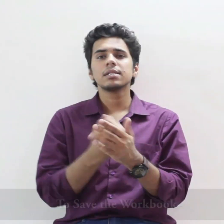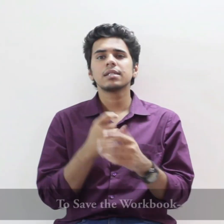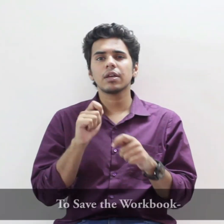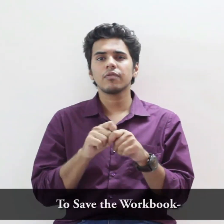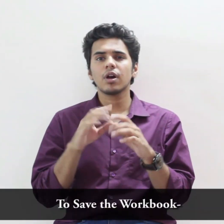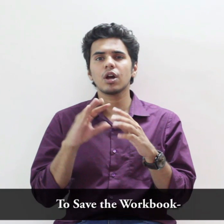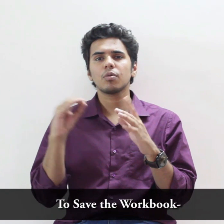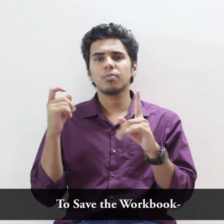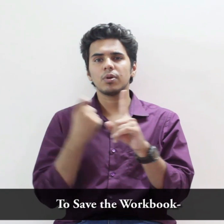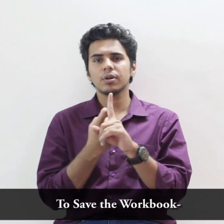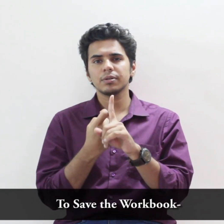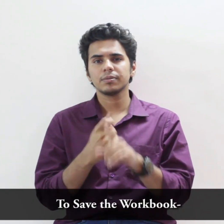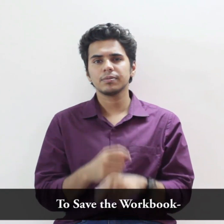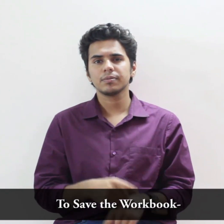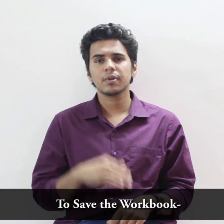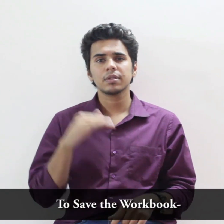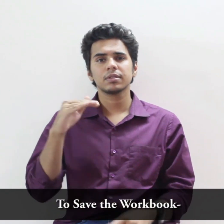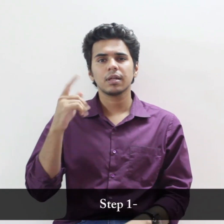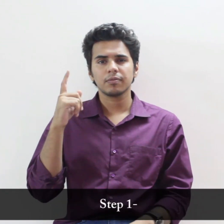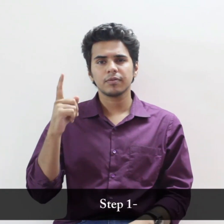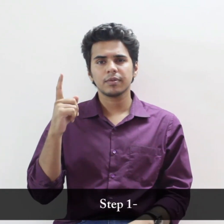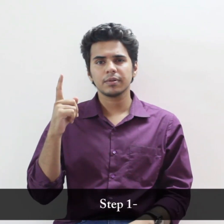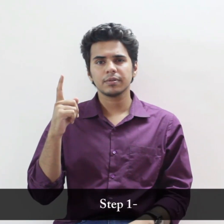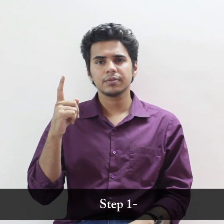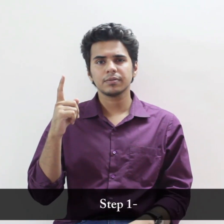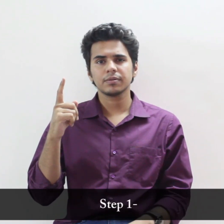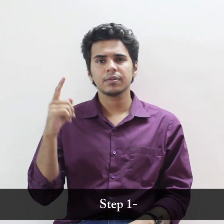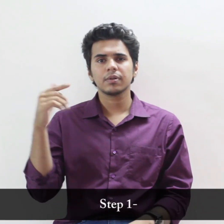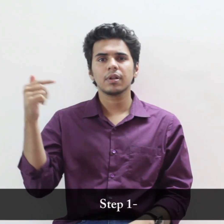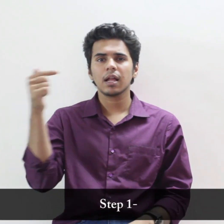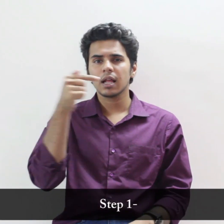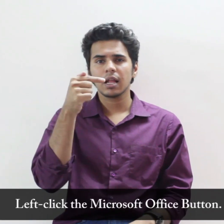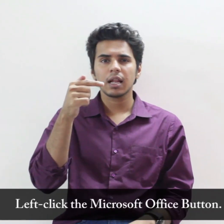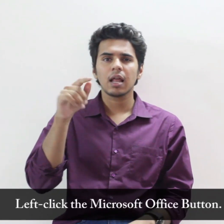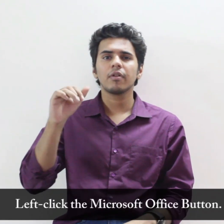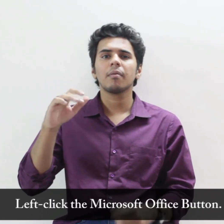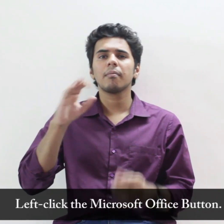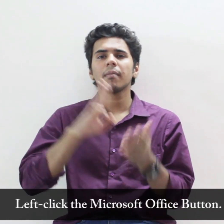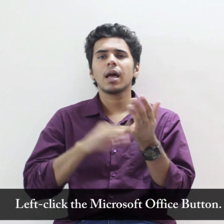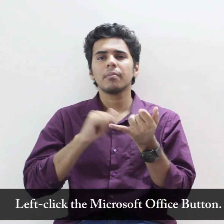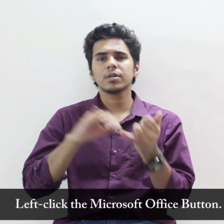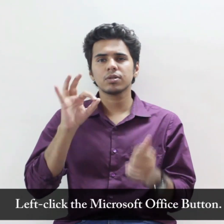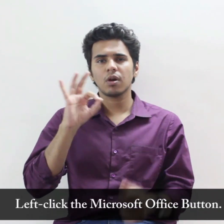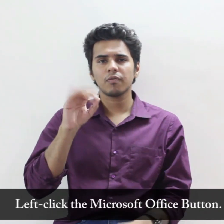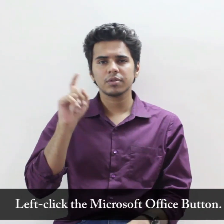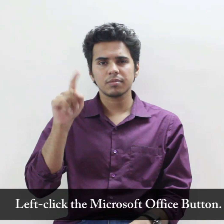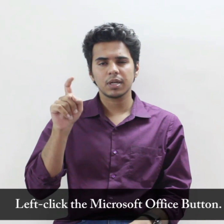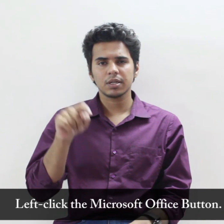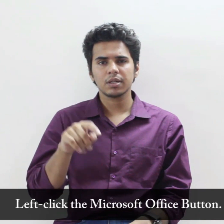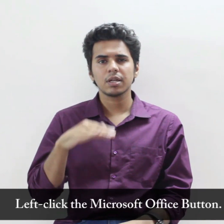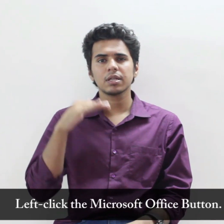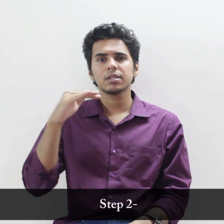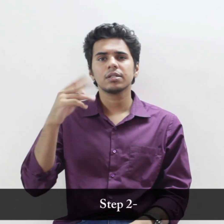To save the workbook, Step 1. Left-click the Microsoft Office button. Step